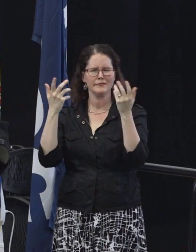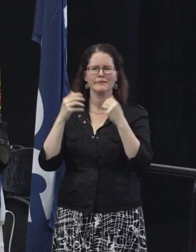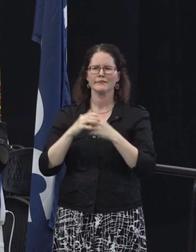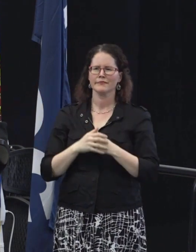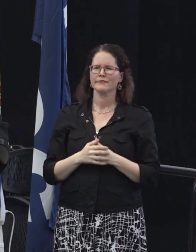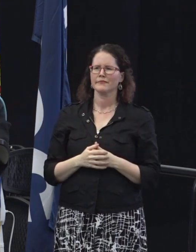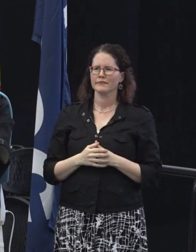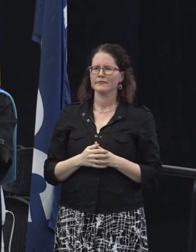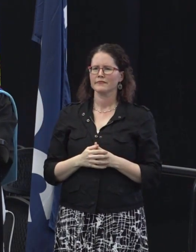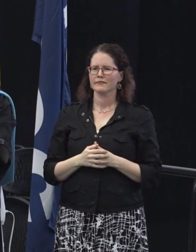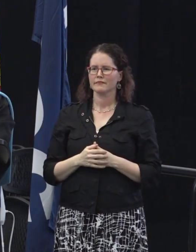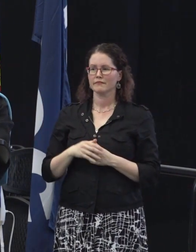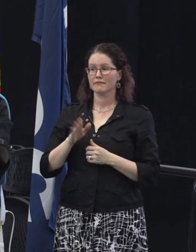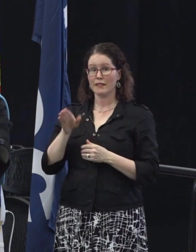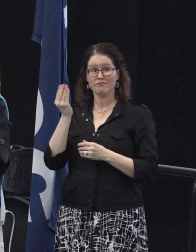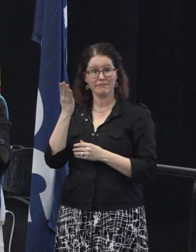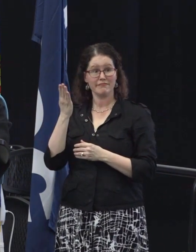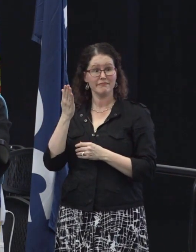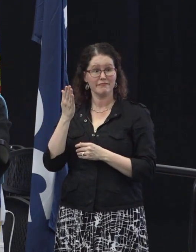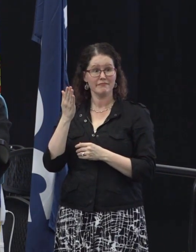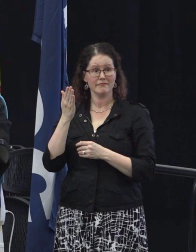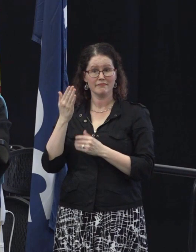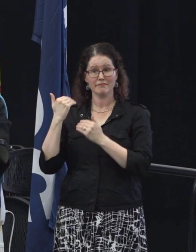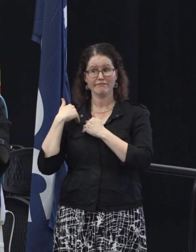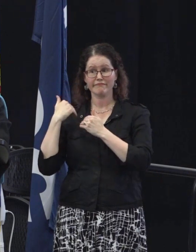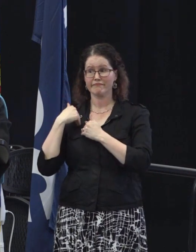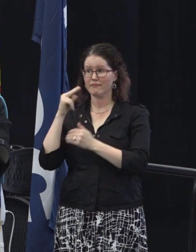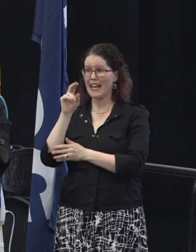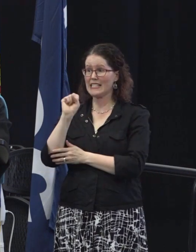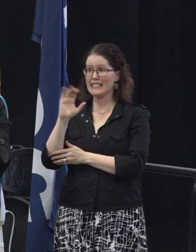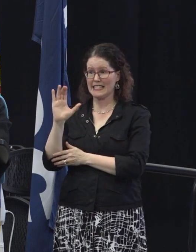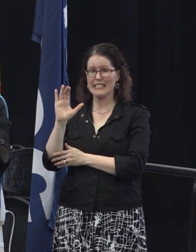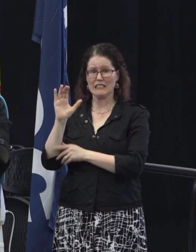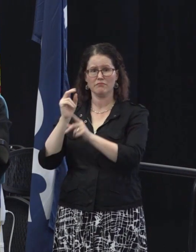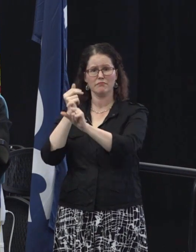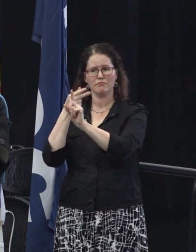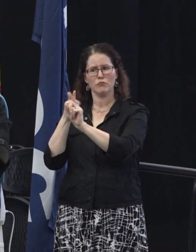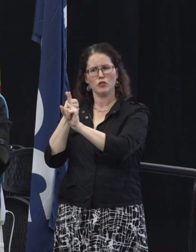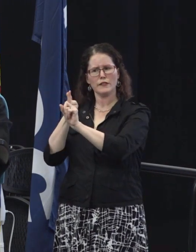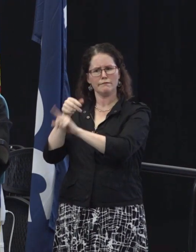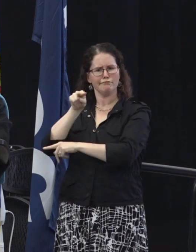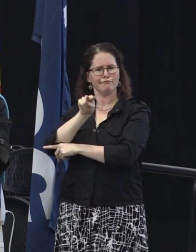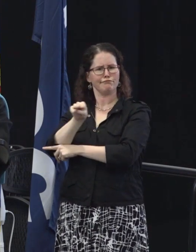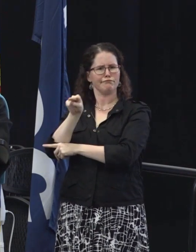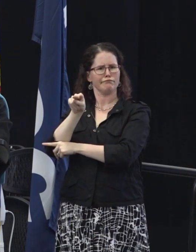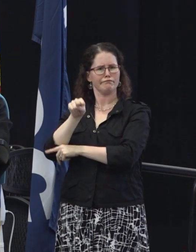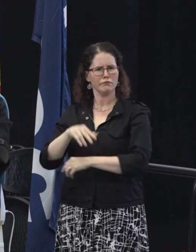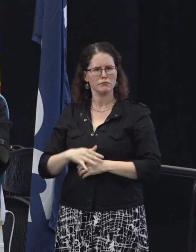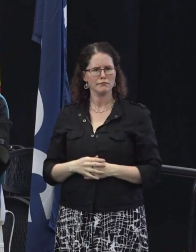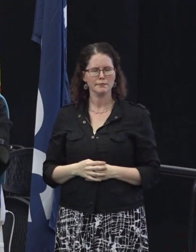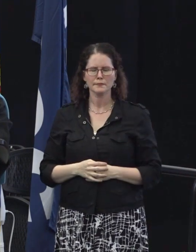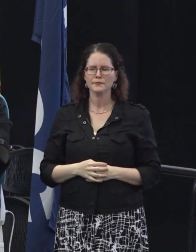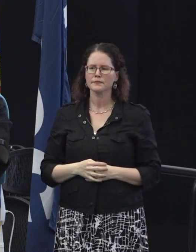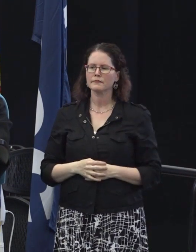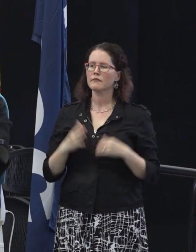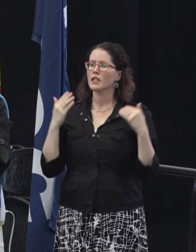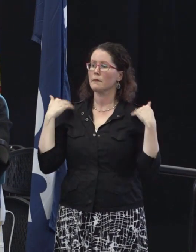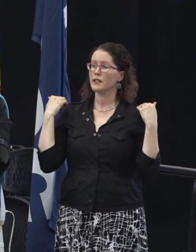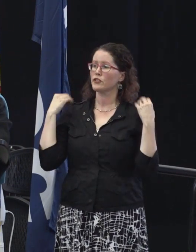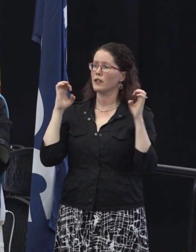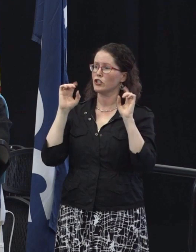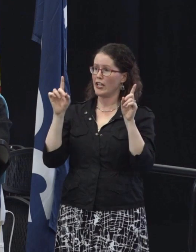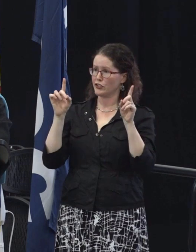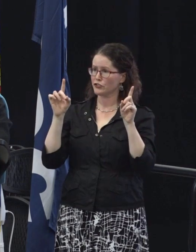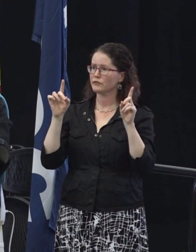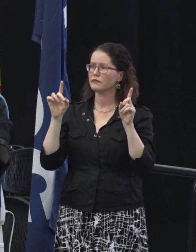portfolio, by the way, which included responsibility for the Nova Scotia Community College. She also served as Minister of Education, the